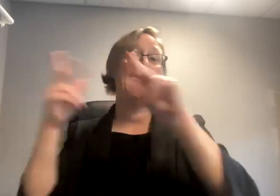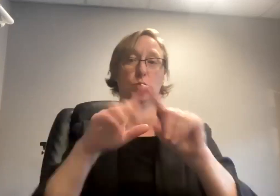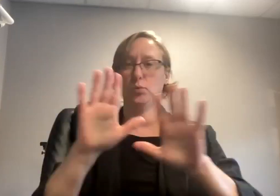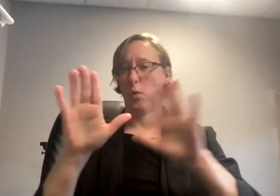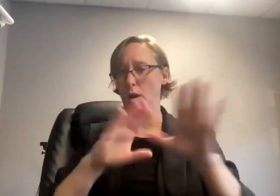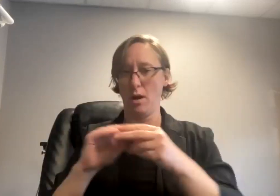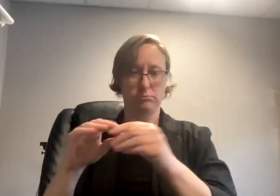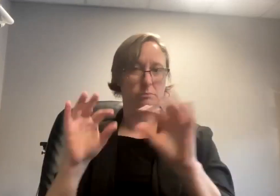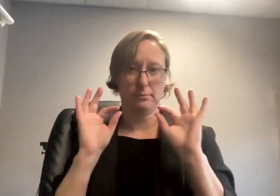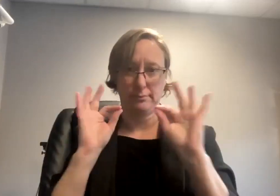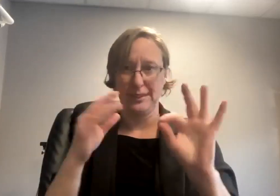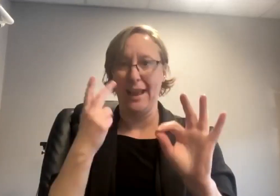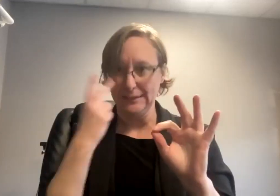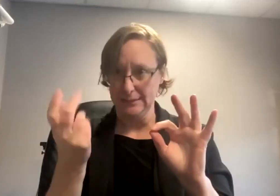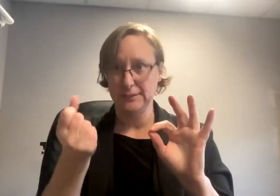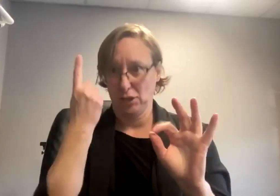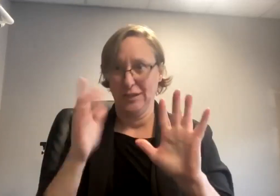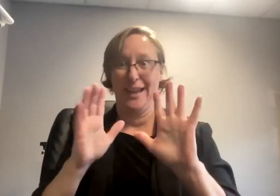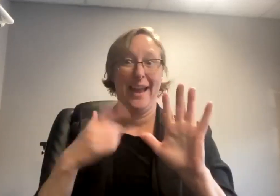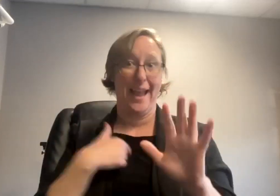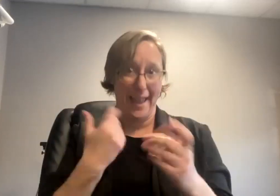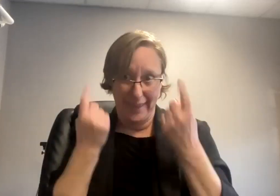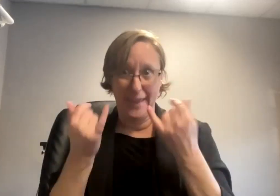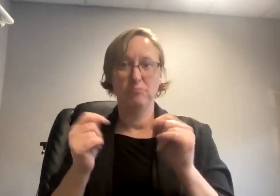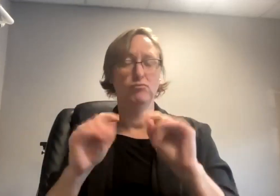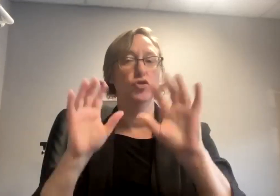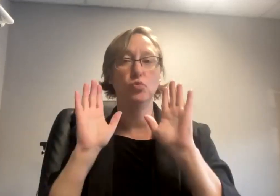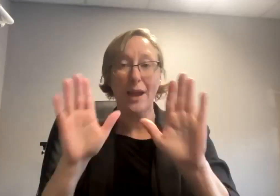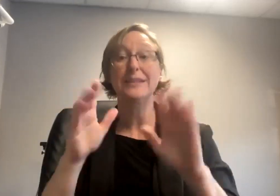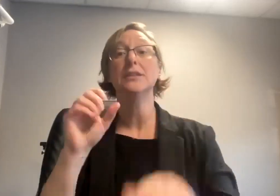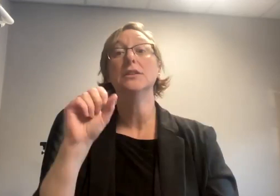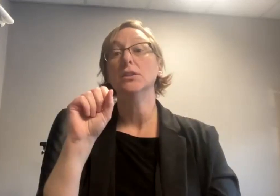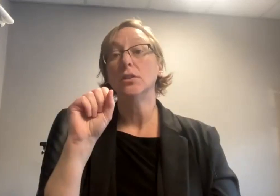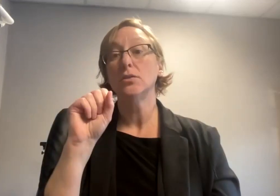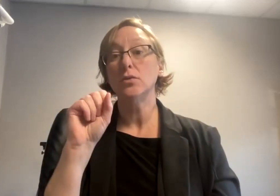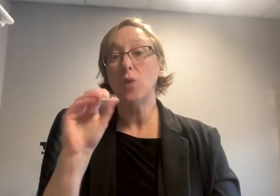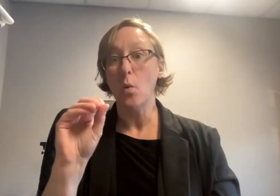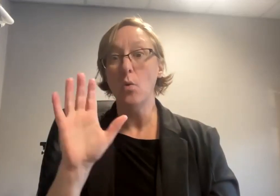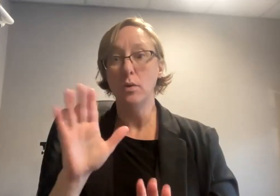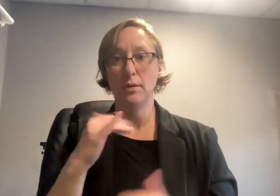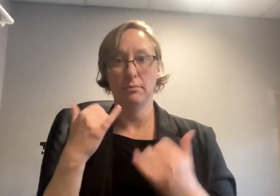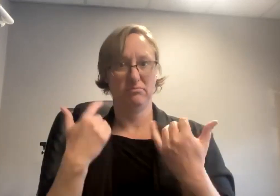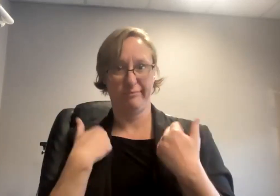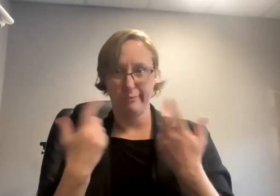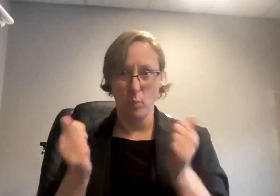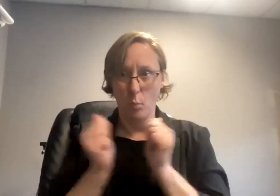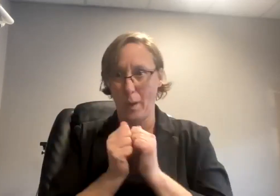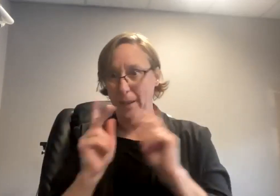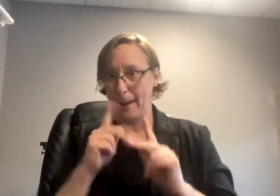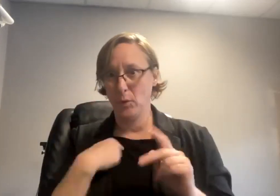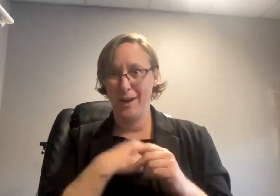gather. And that's where we are now. Back to your comments. They're